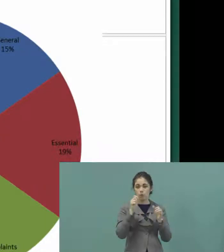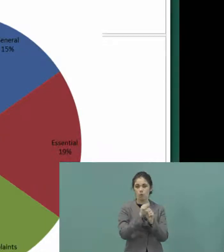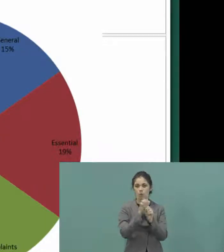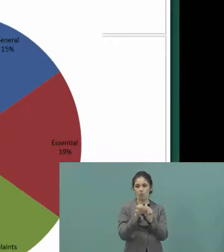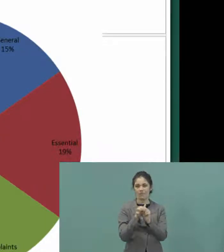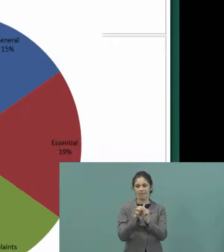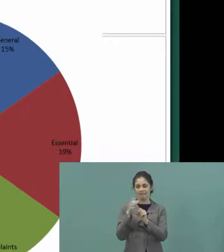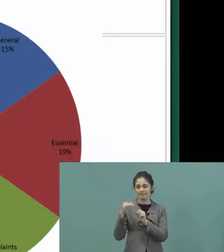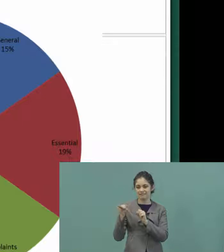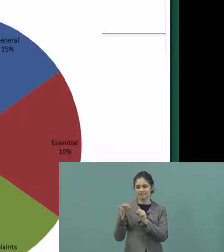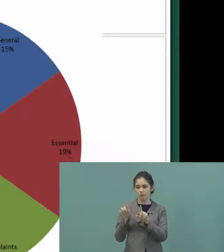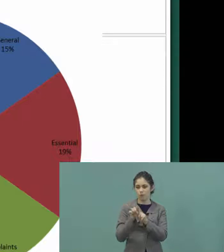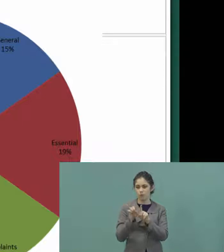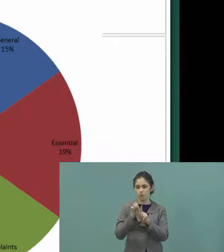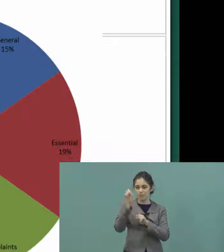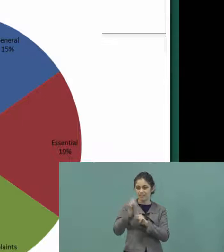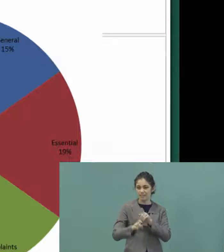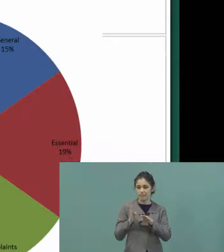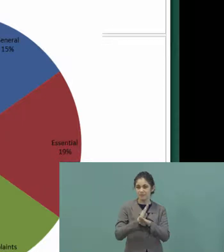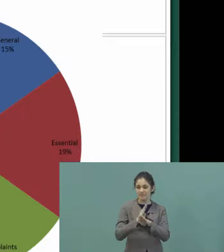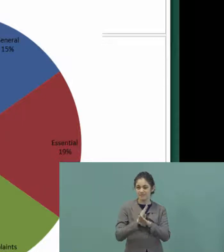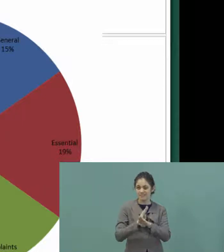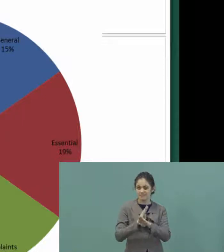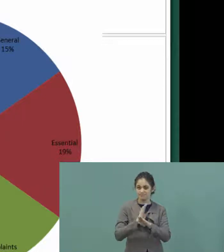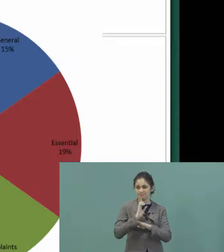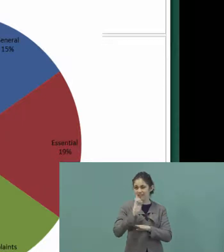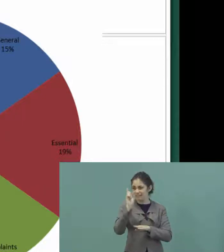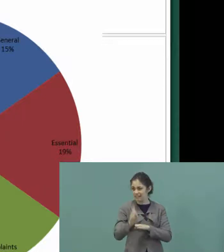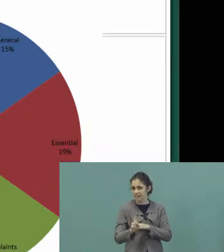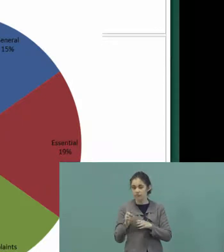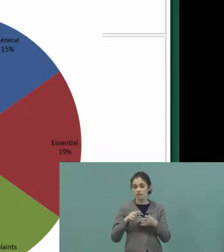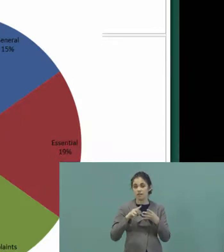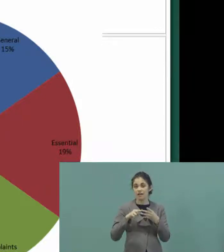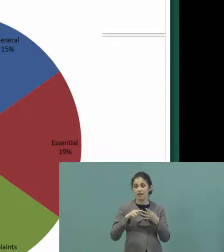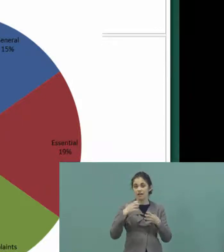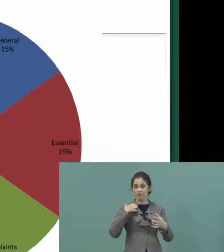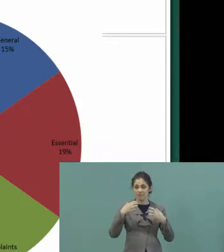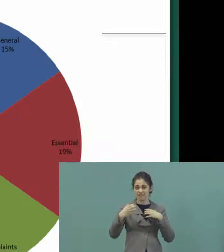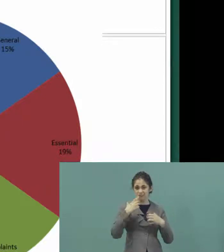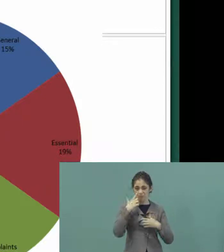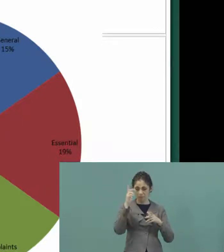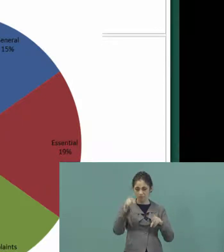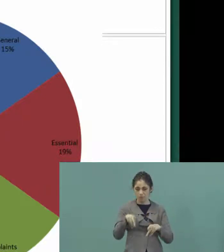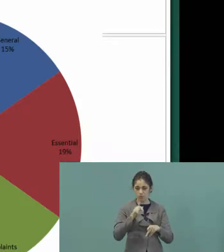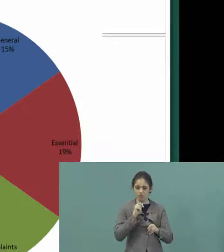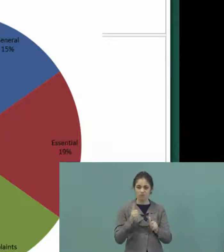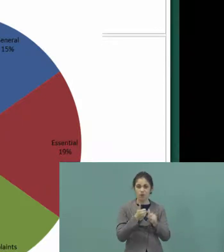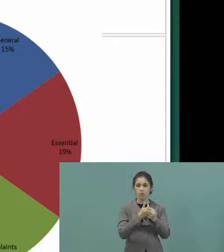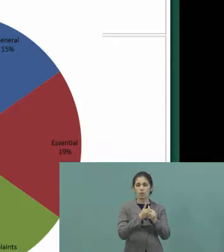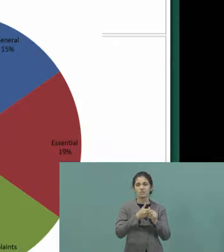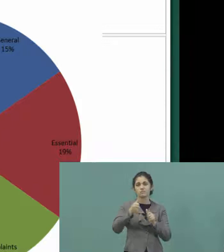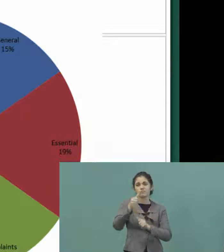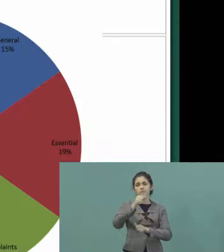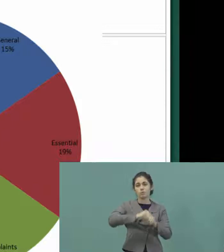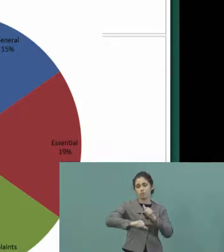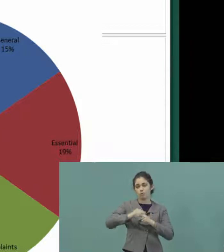COVID-19, the essential service designations, a range of complaints about whether people are following social